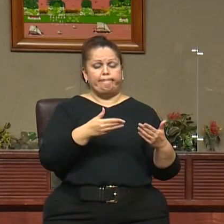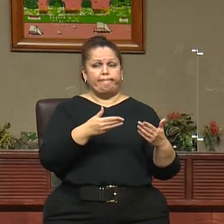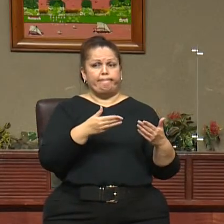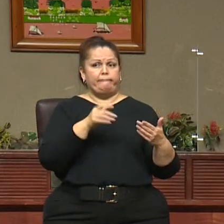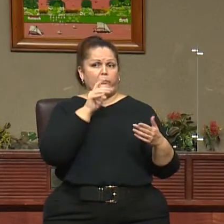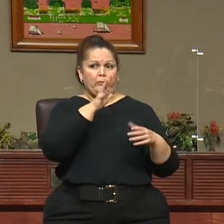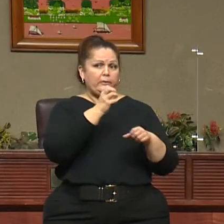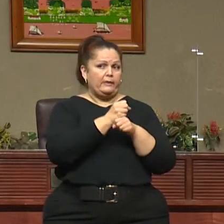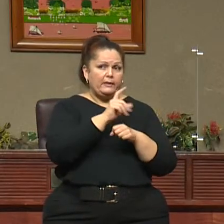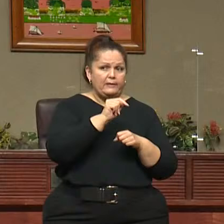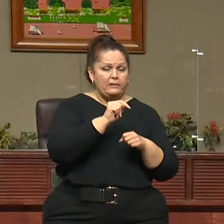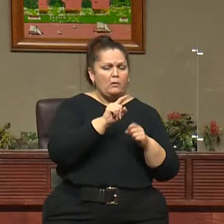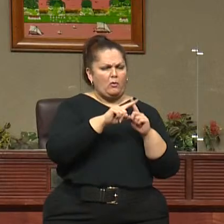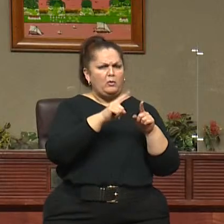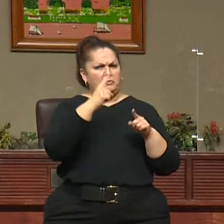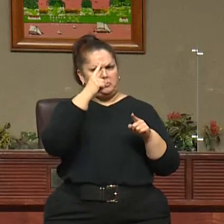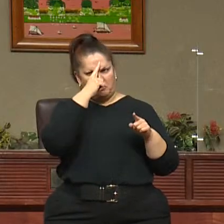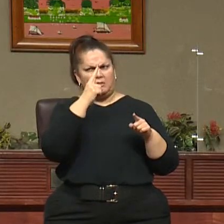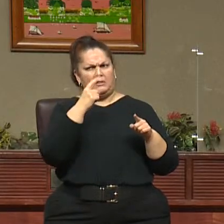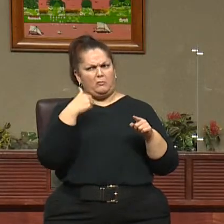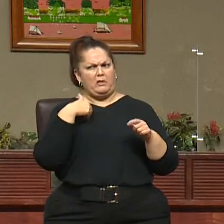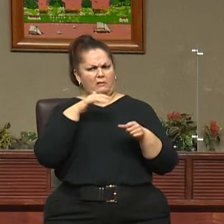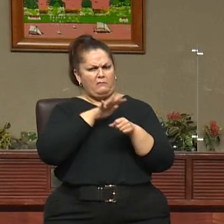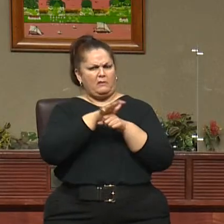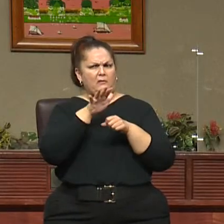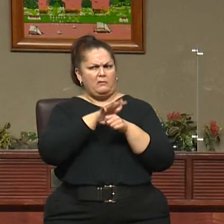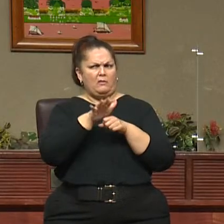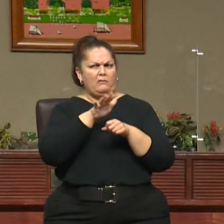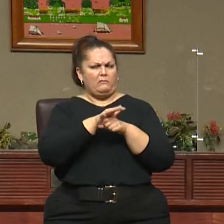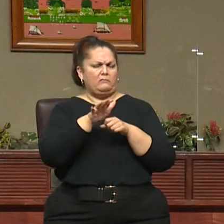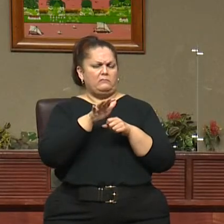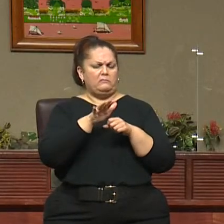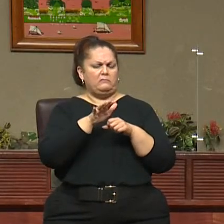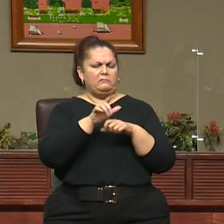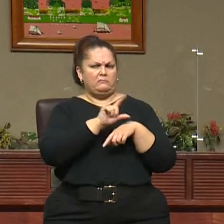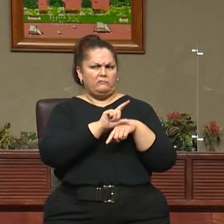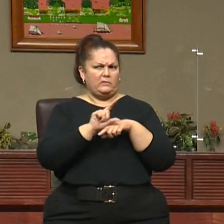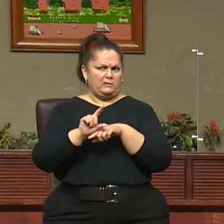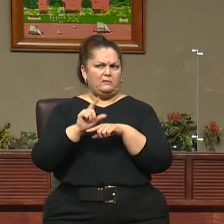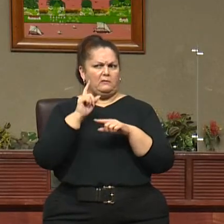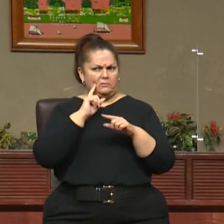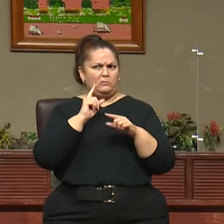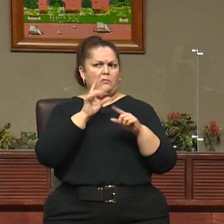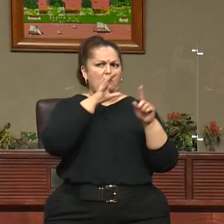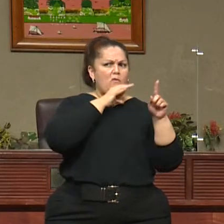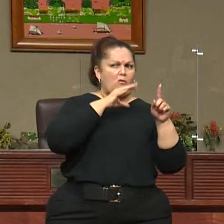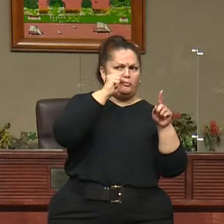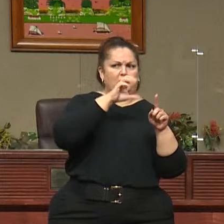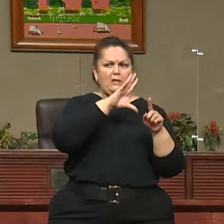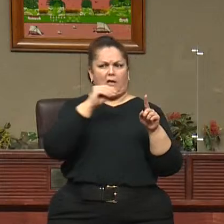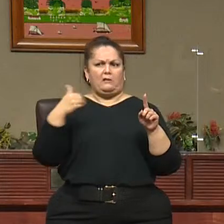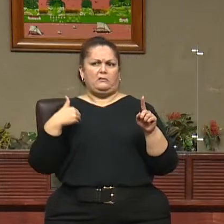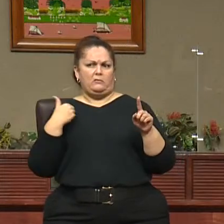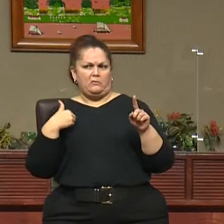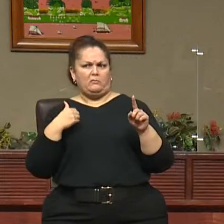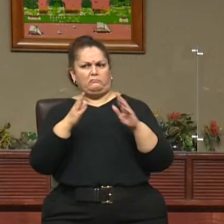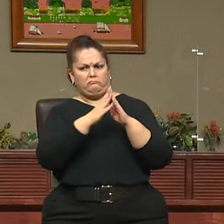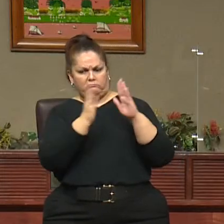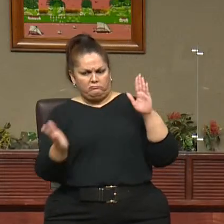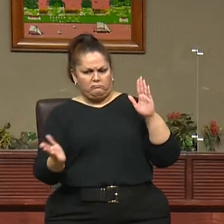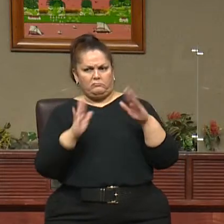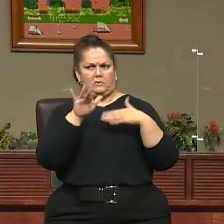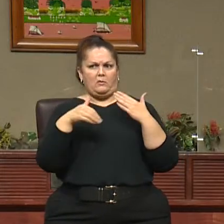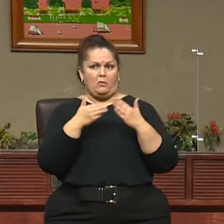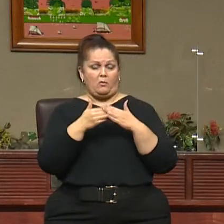that, do you feel confident you'll have enough supply by then in order to accommodate them all? Or are you planning some kind of giving